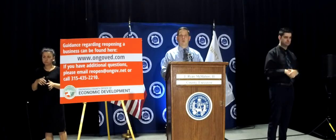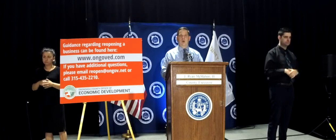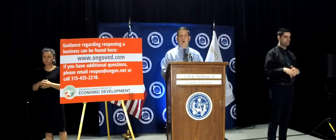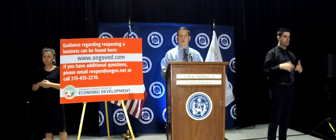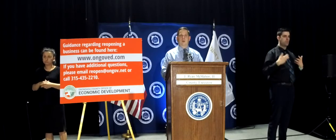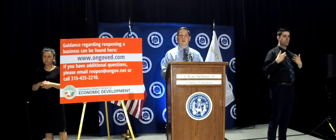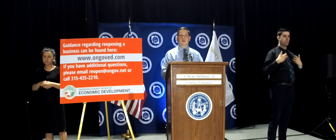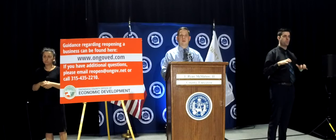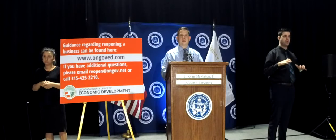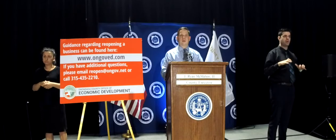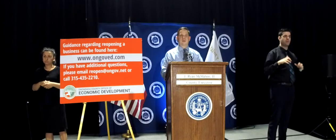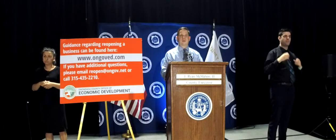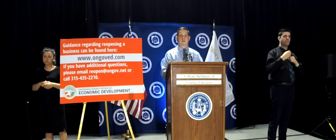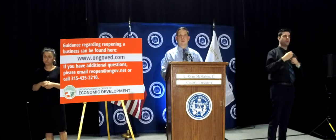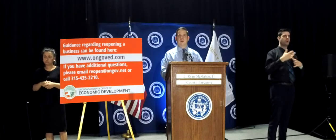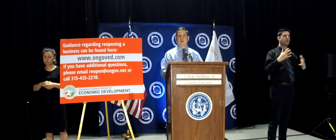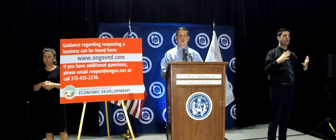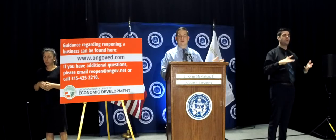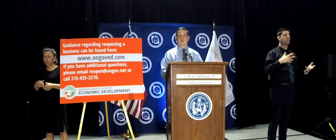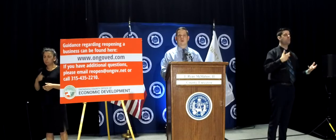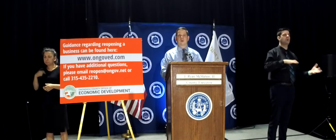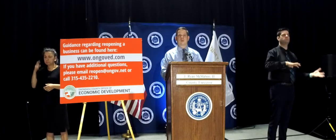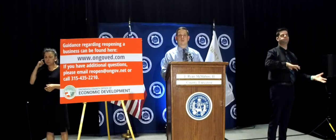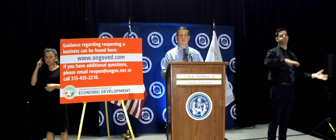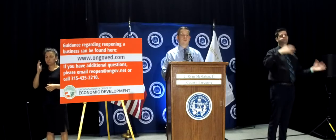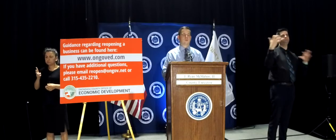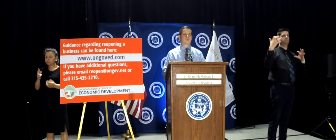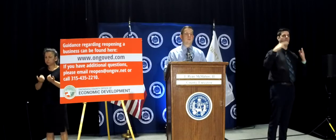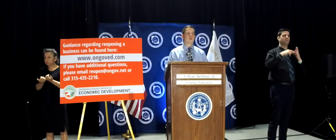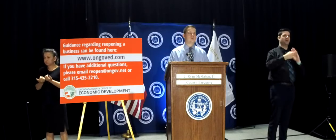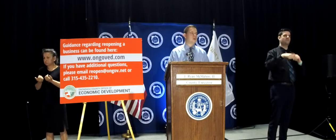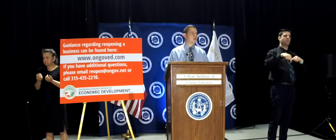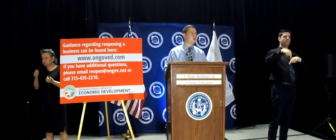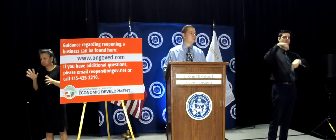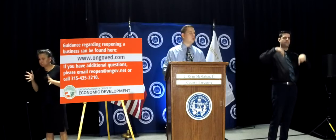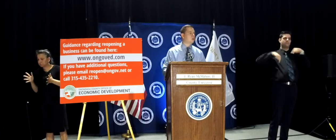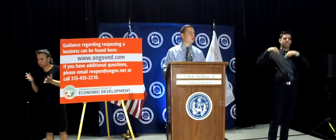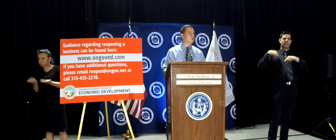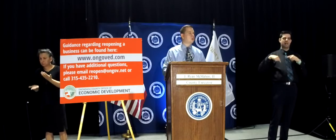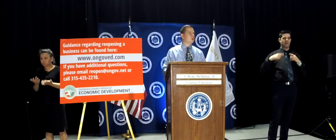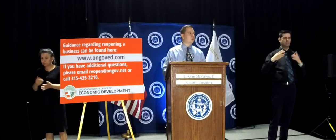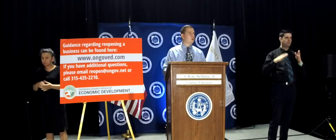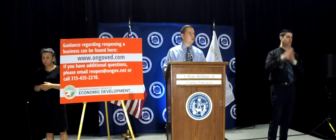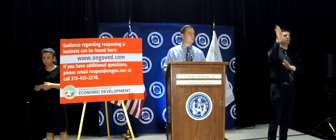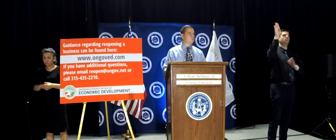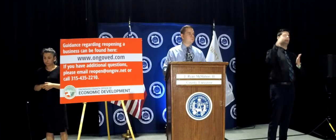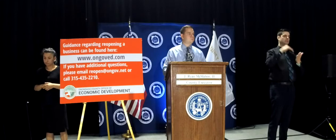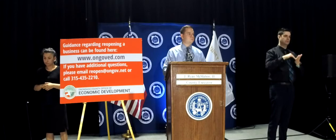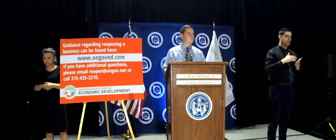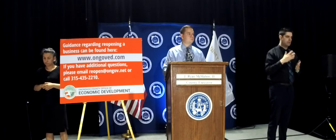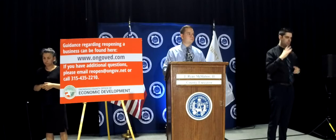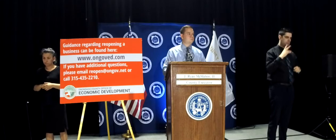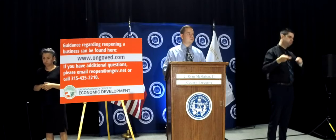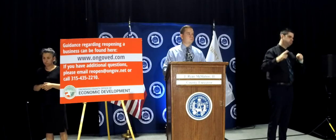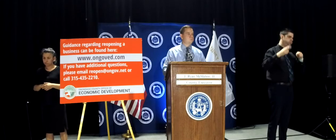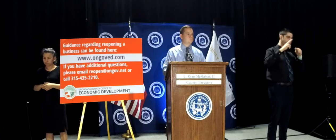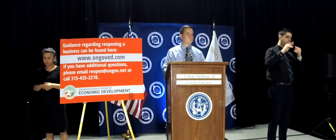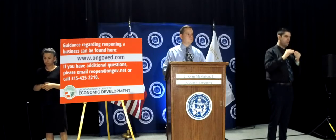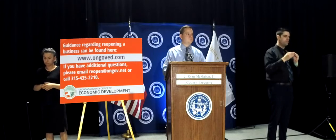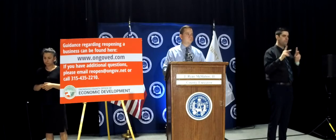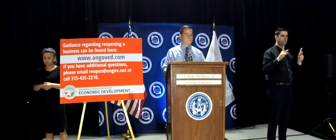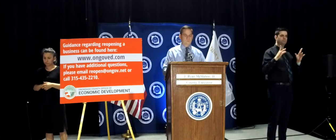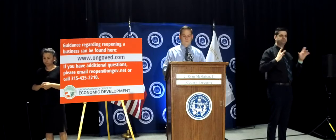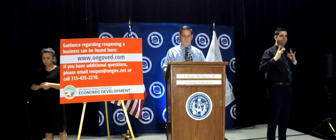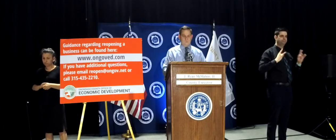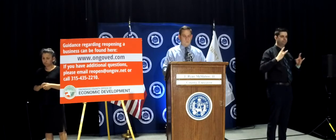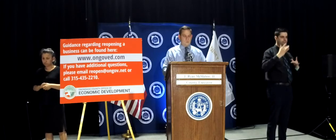sense that we are, but it's a concern. Do you have an update on the number of businesses that have affirmed they're